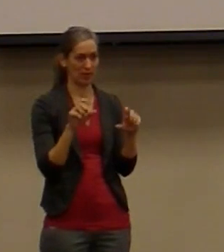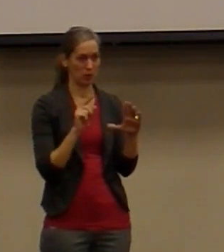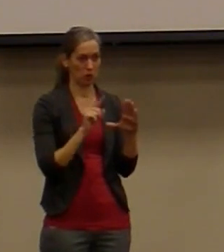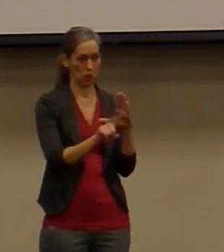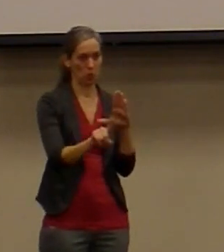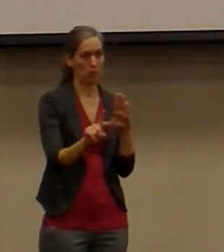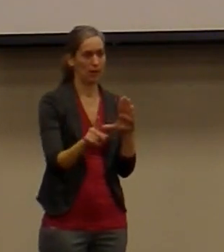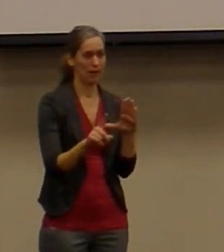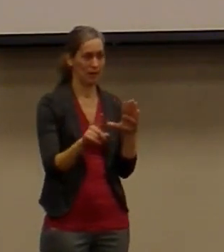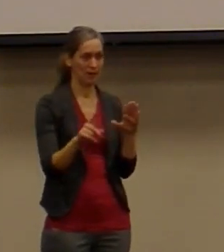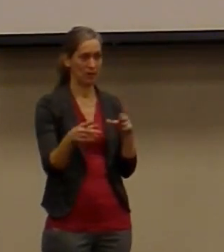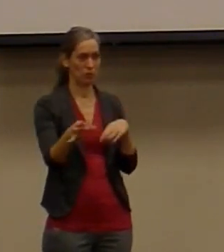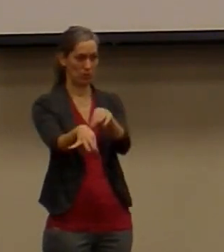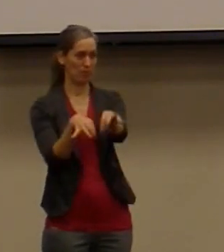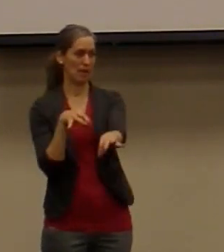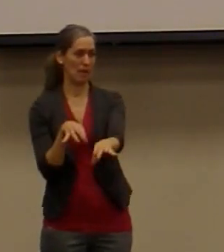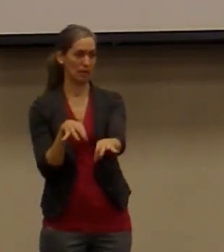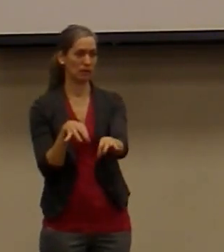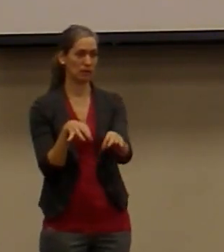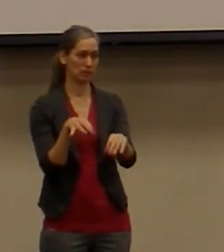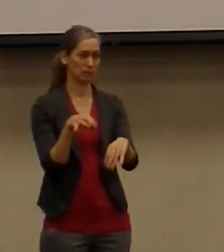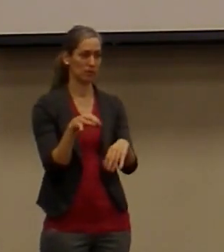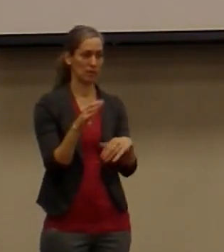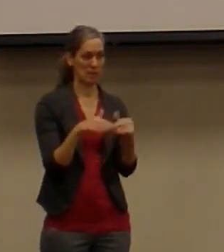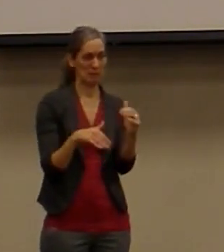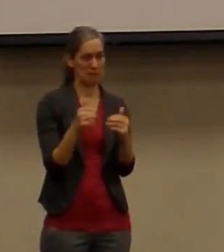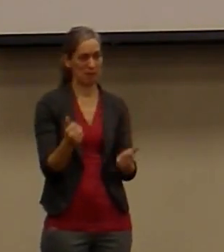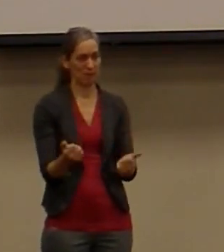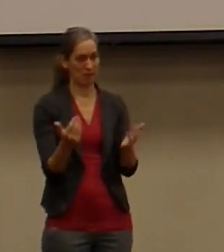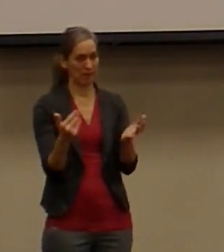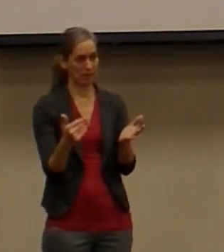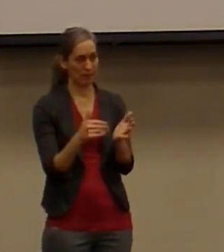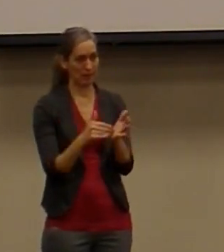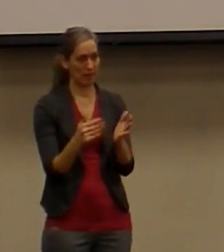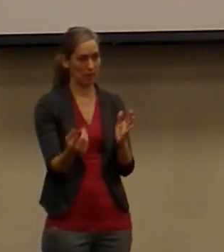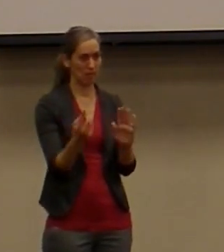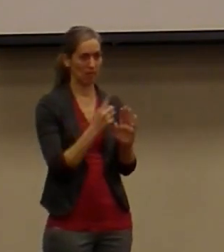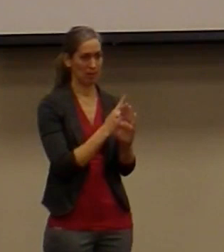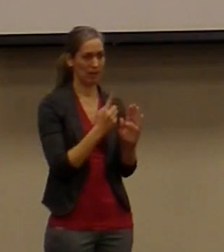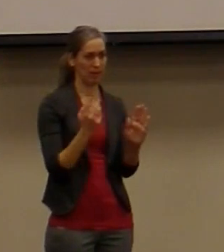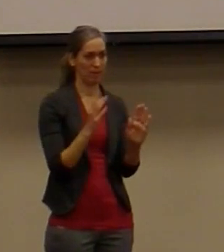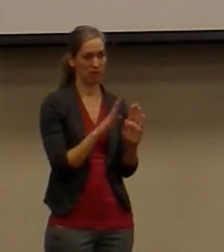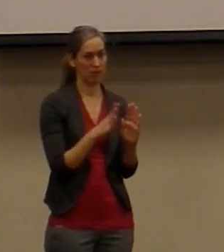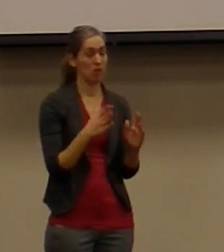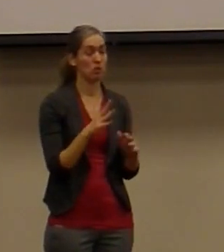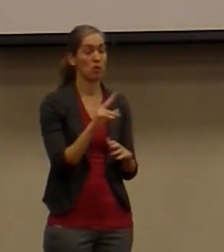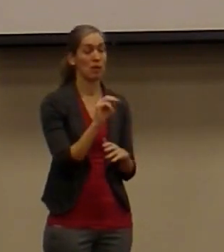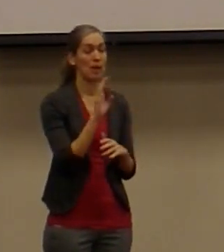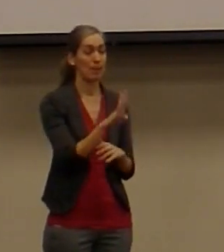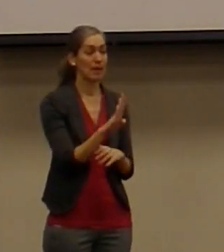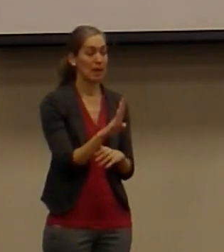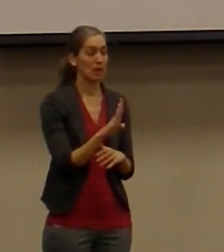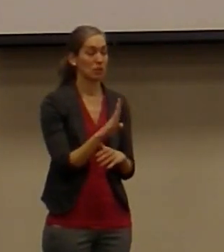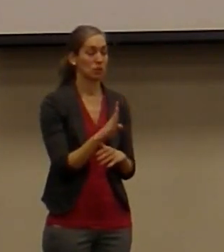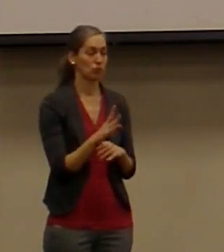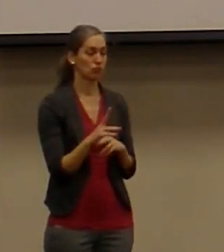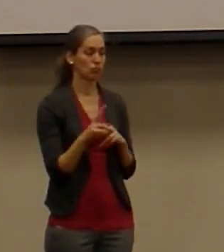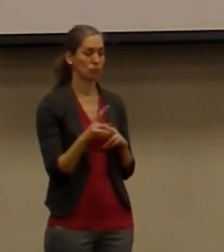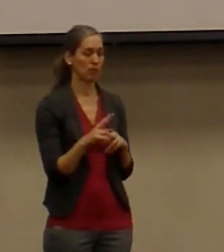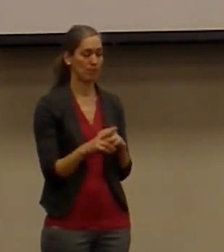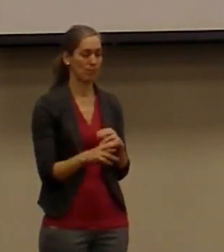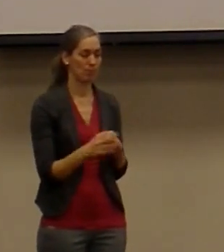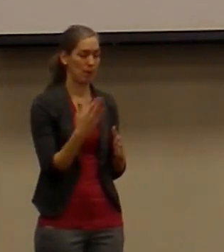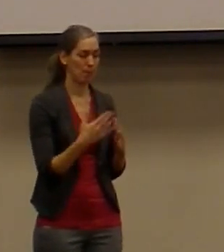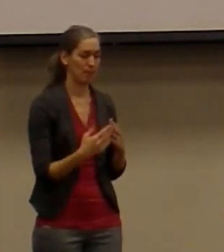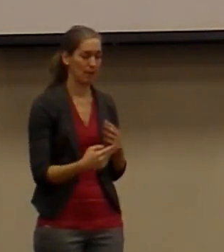brick out and put new brick in and rebuild the fire and get it started and so forth. And here's Nebuchadnezzar up on his high platform,